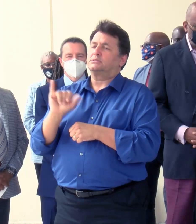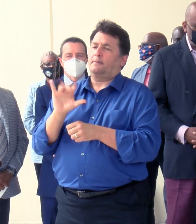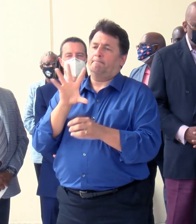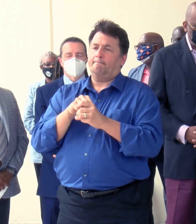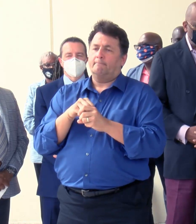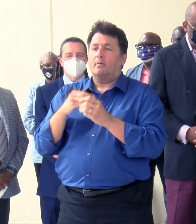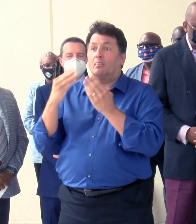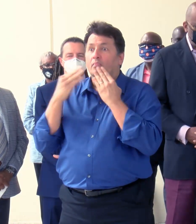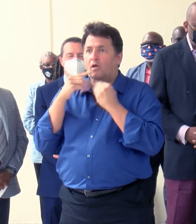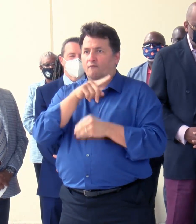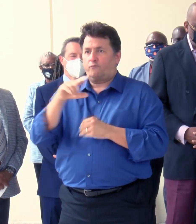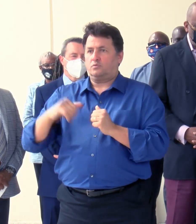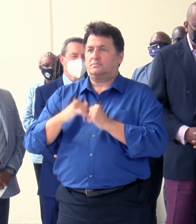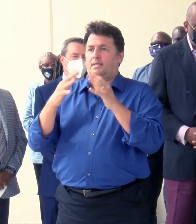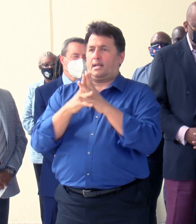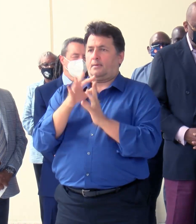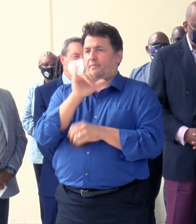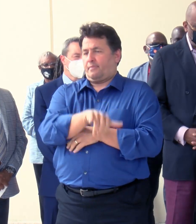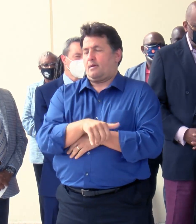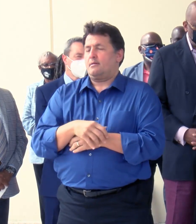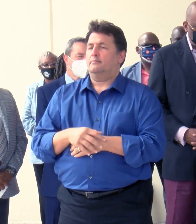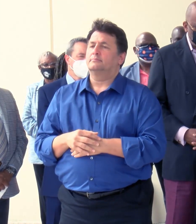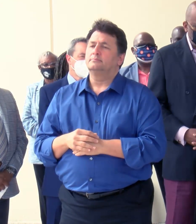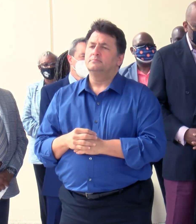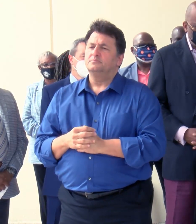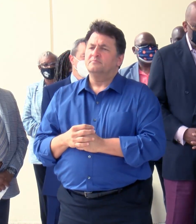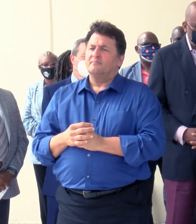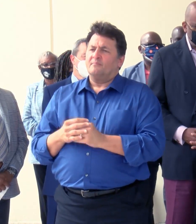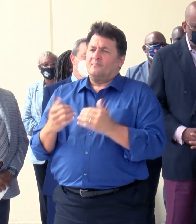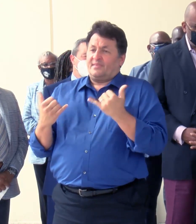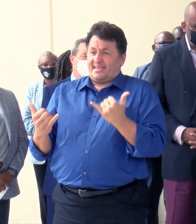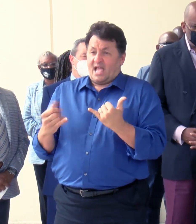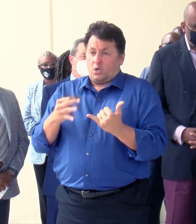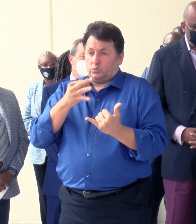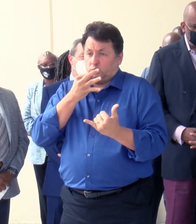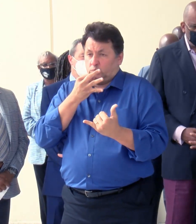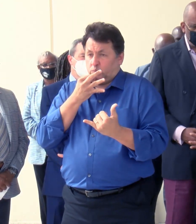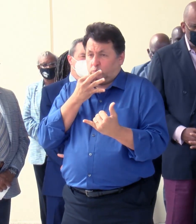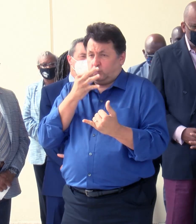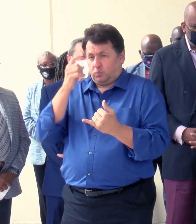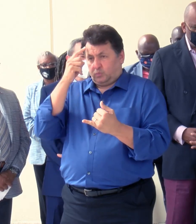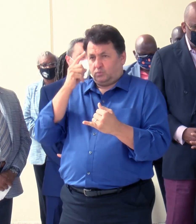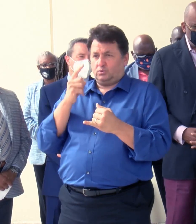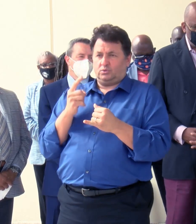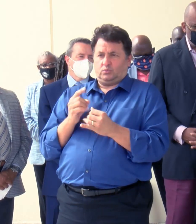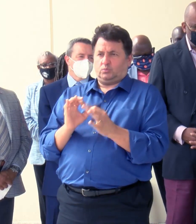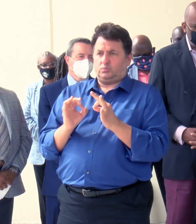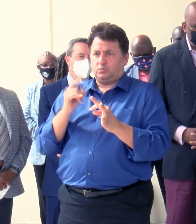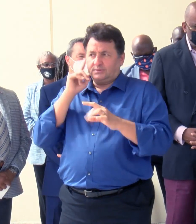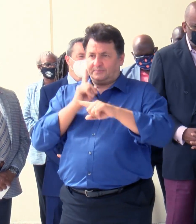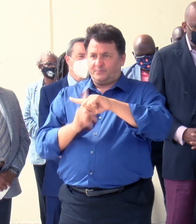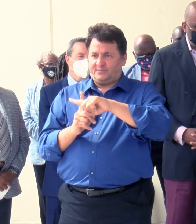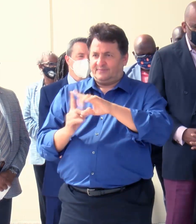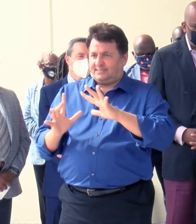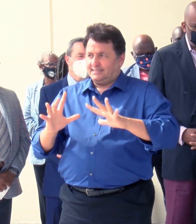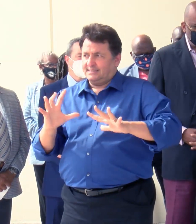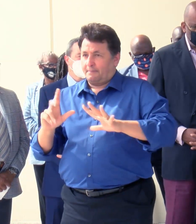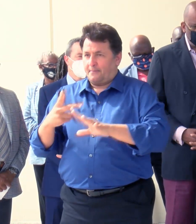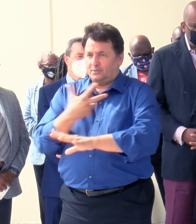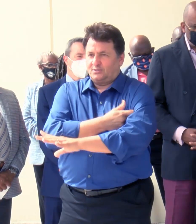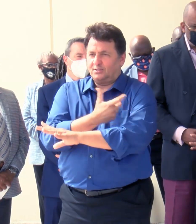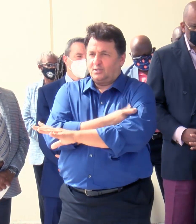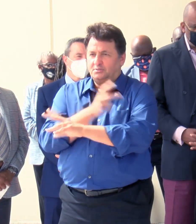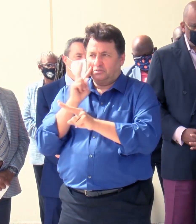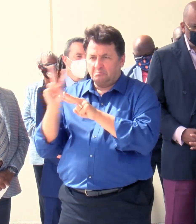happen. We are starting to see light at the end of the tunnel as more Houstonians get vaccinated, and people are starting to